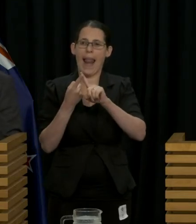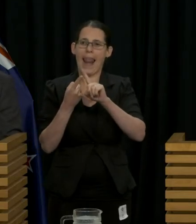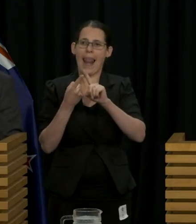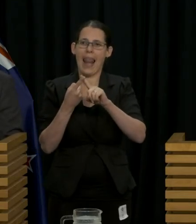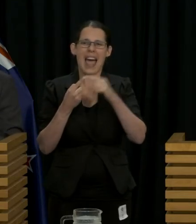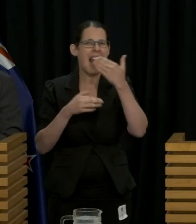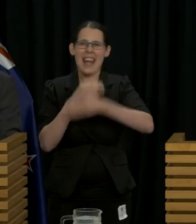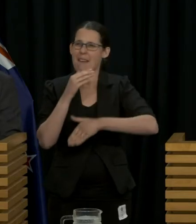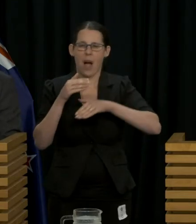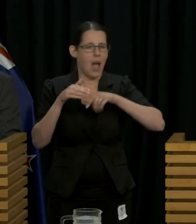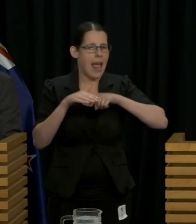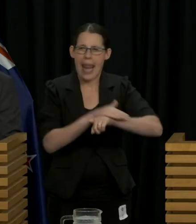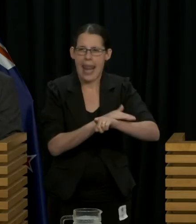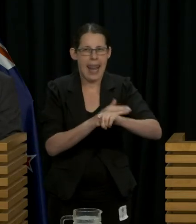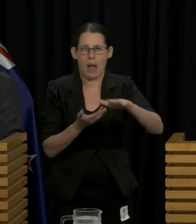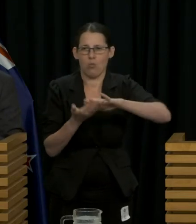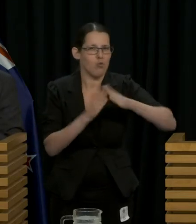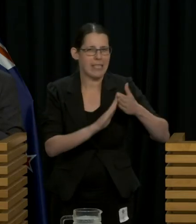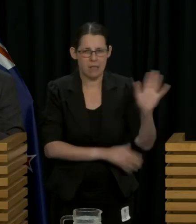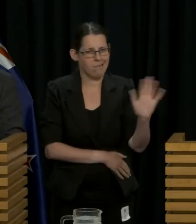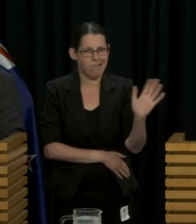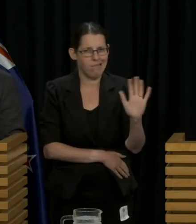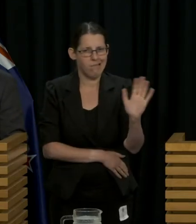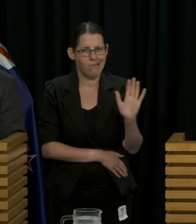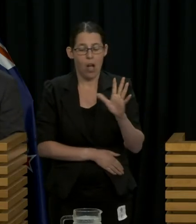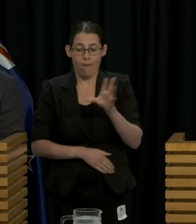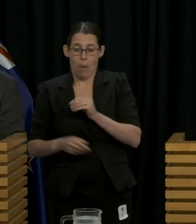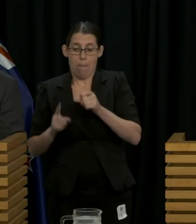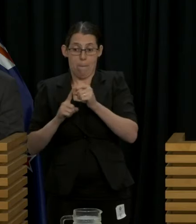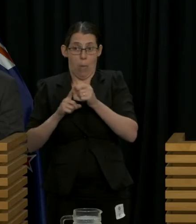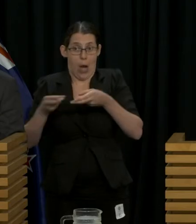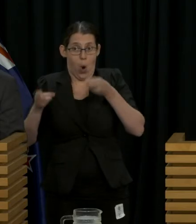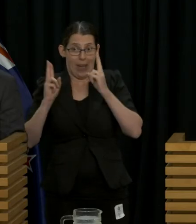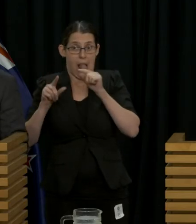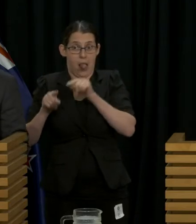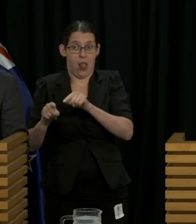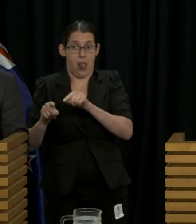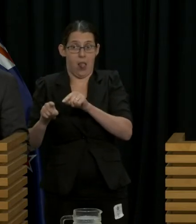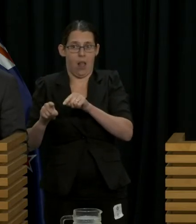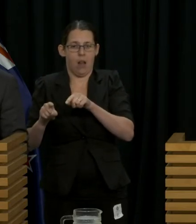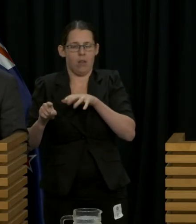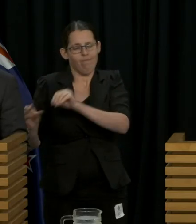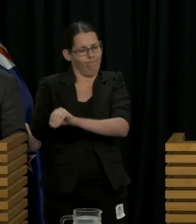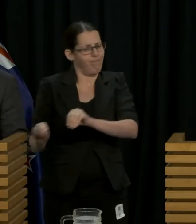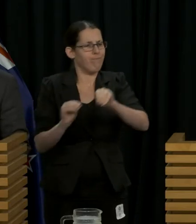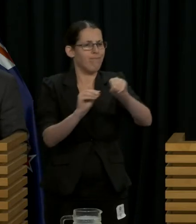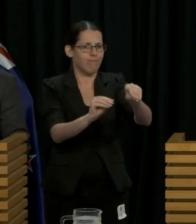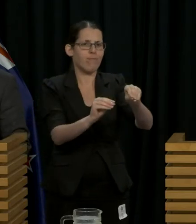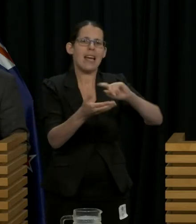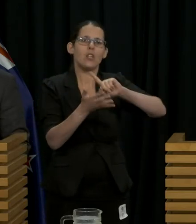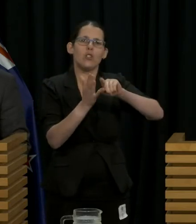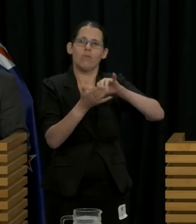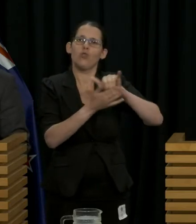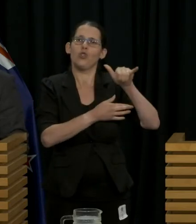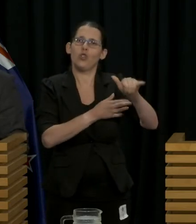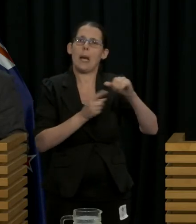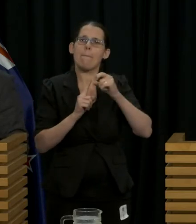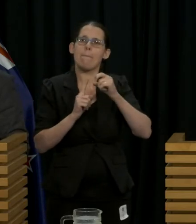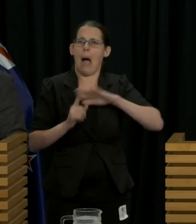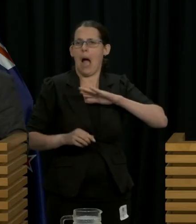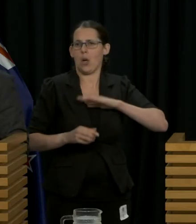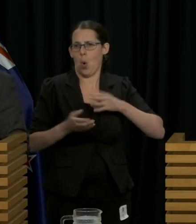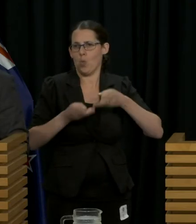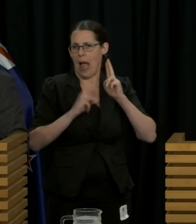straight to the jet park from the Pullman Hotel, but we know that that is the source case for the 3 other community